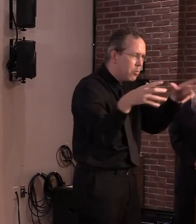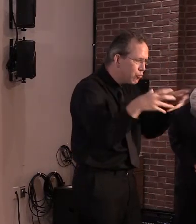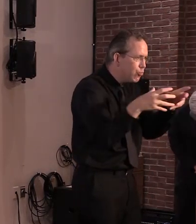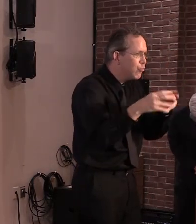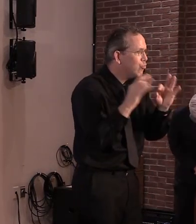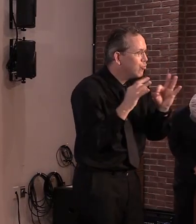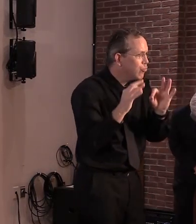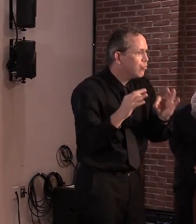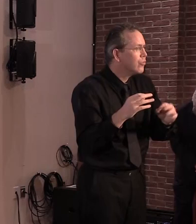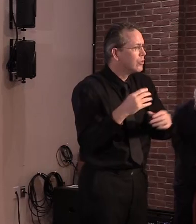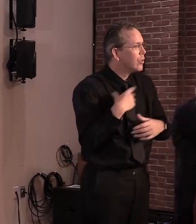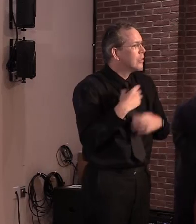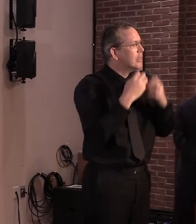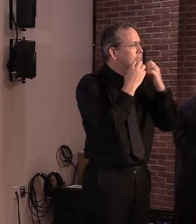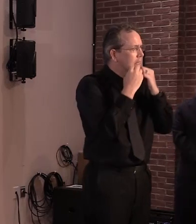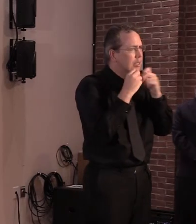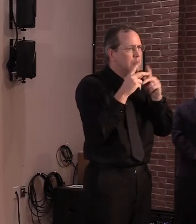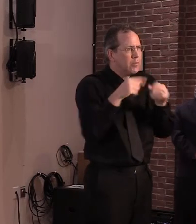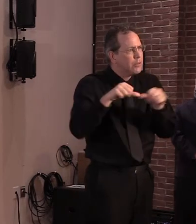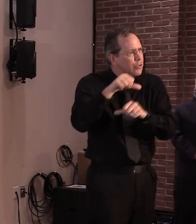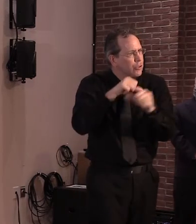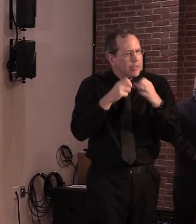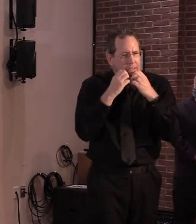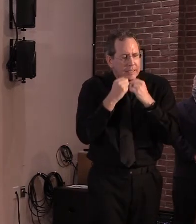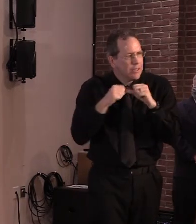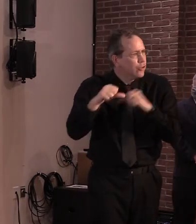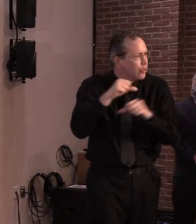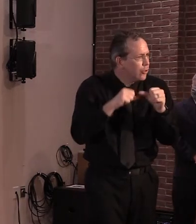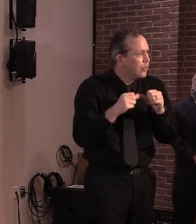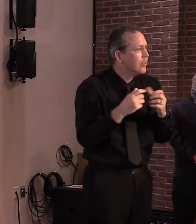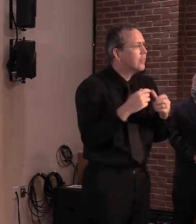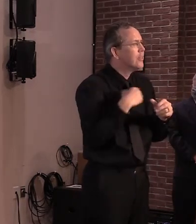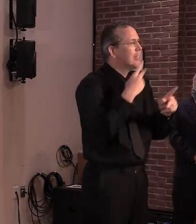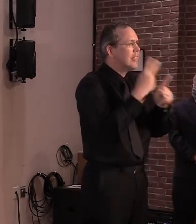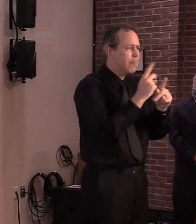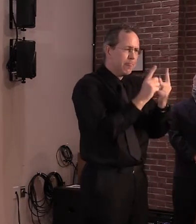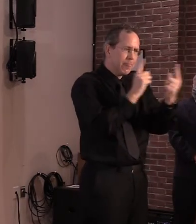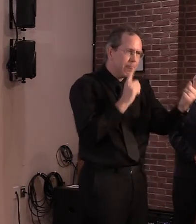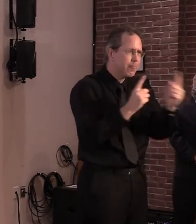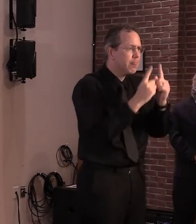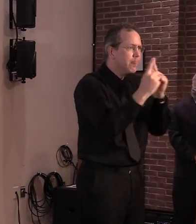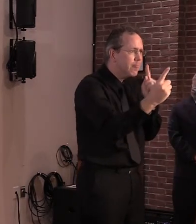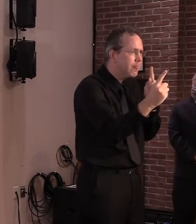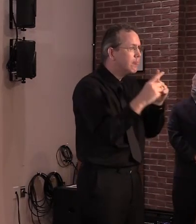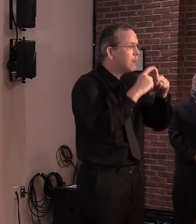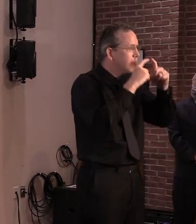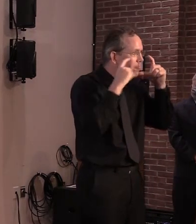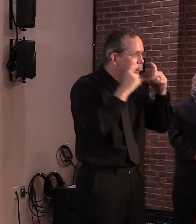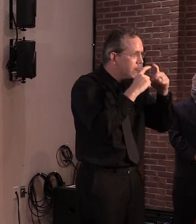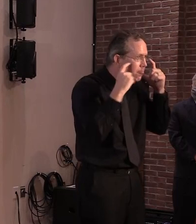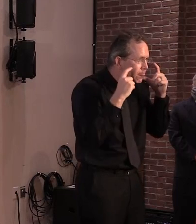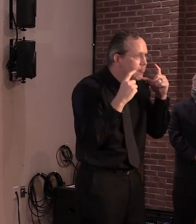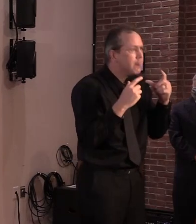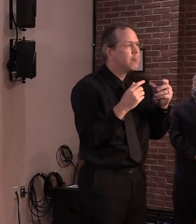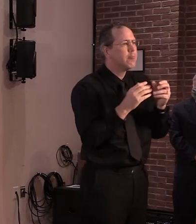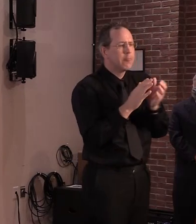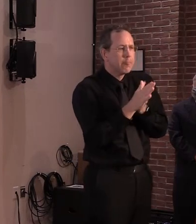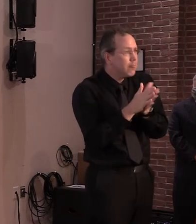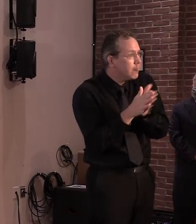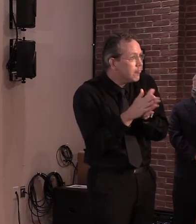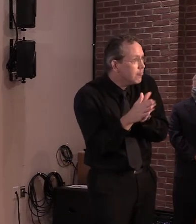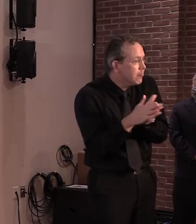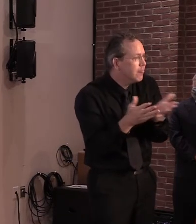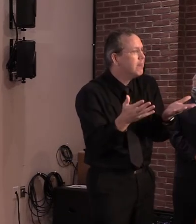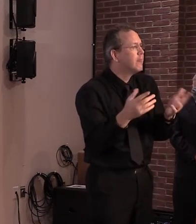others. This means physical separation and limiting group size, washing your hands